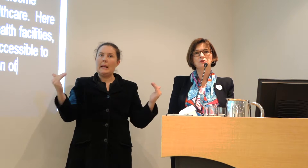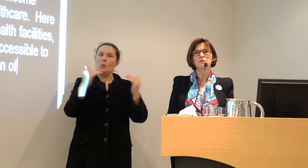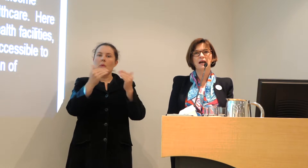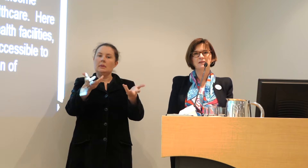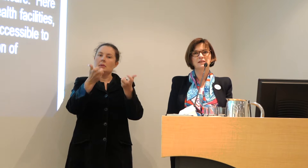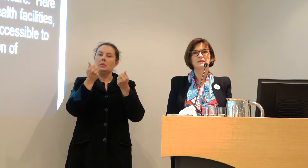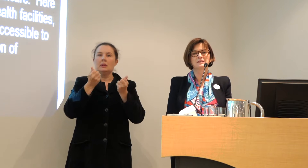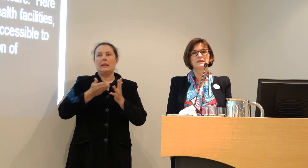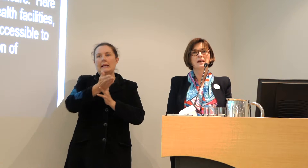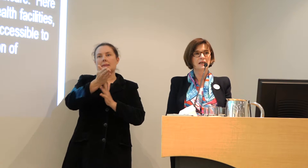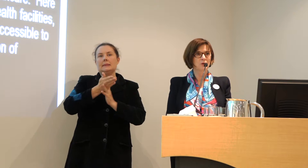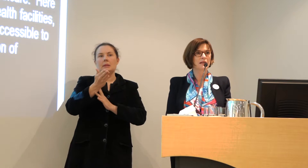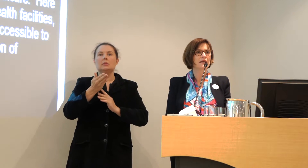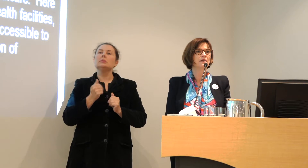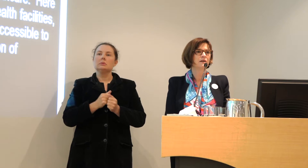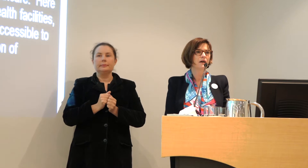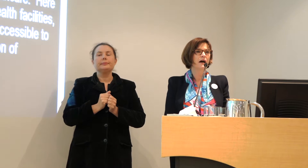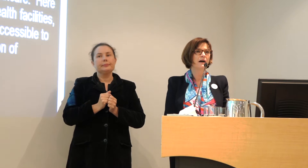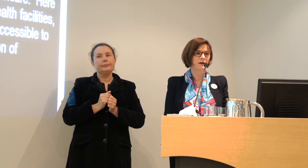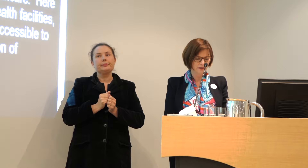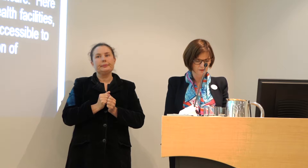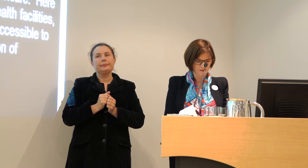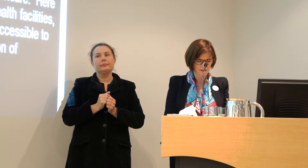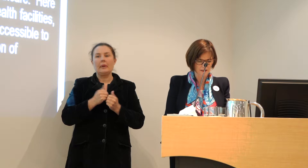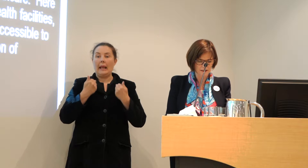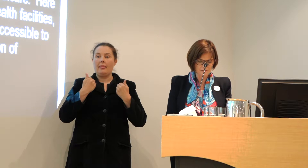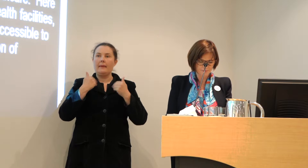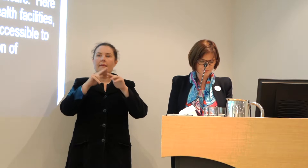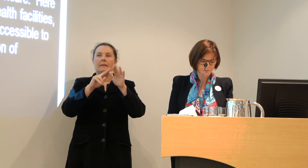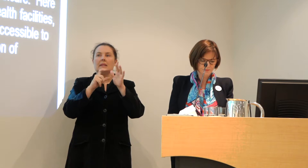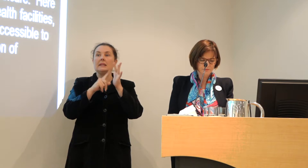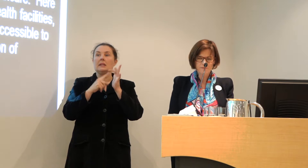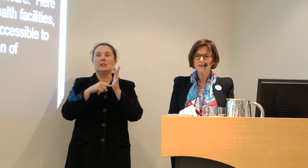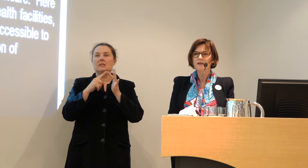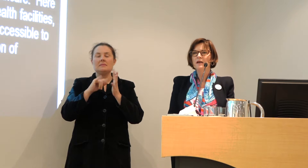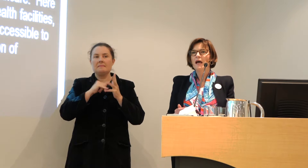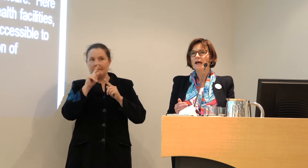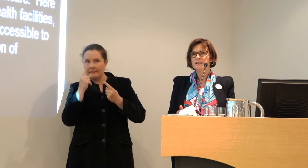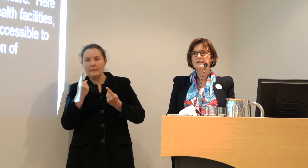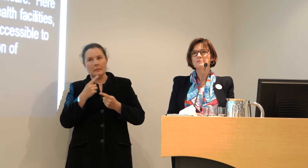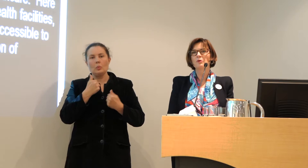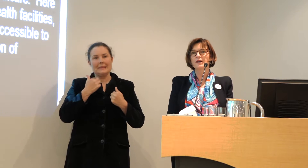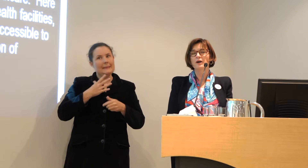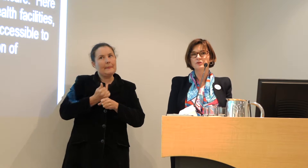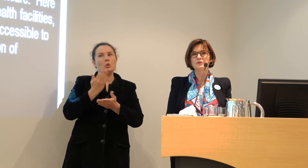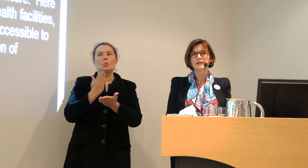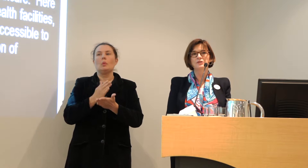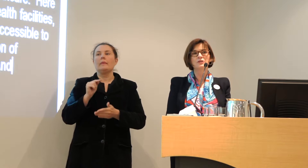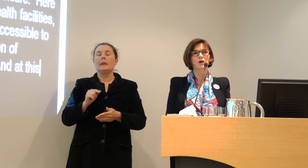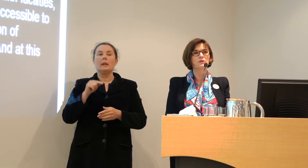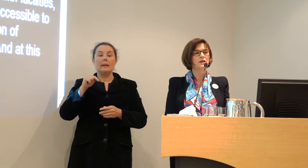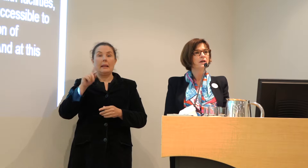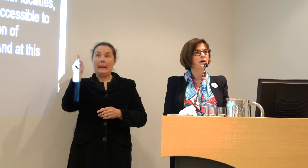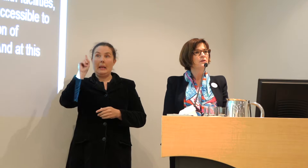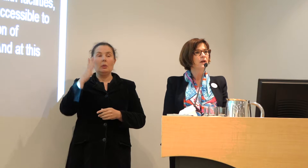being able to access equally our health facilities. And at this point, I do need